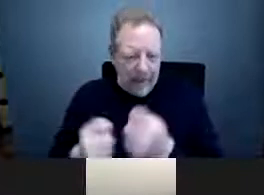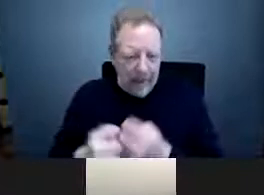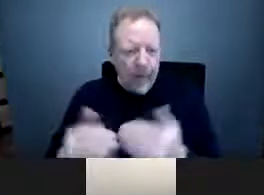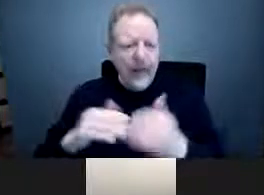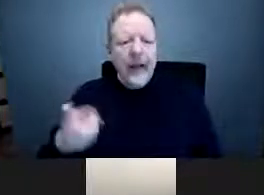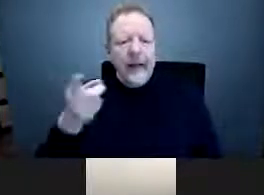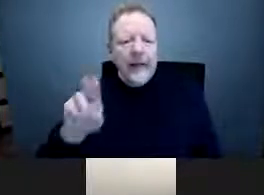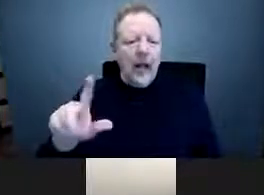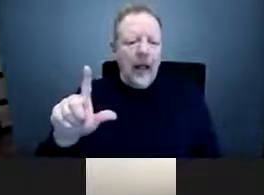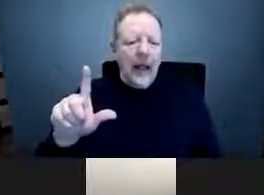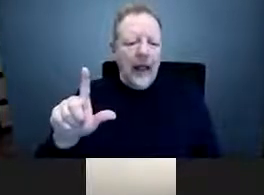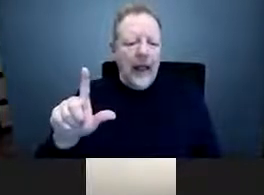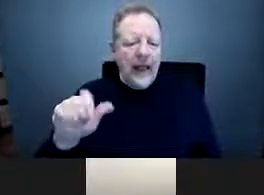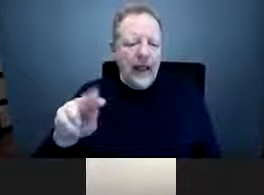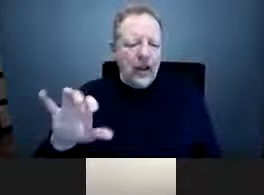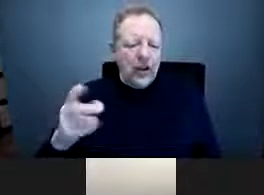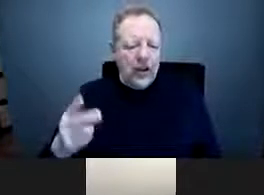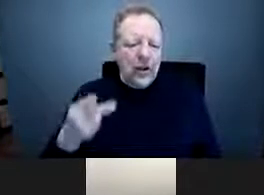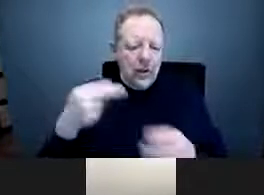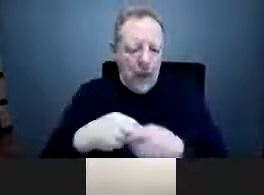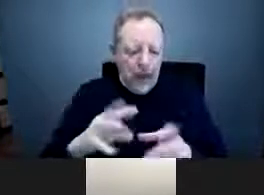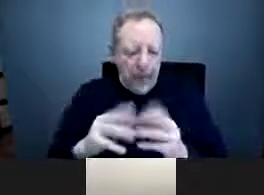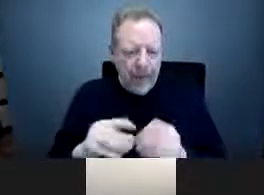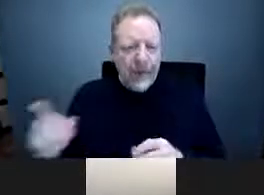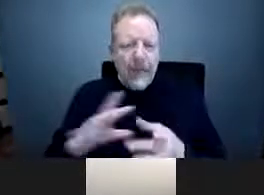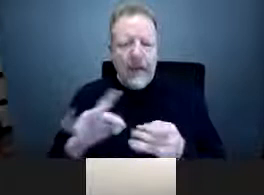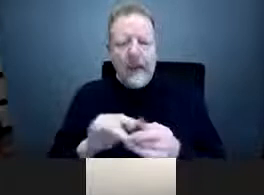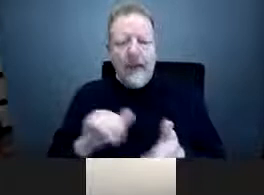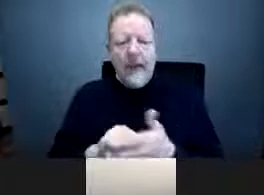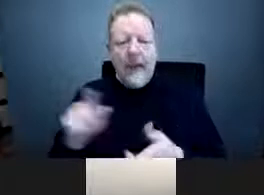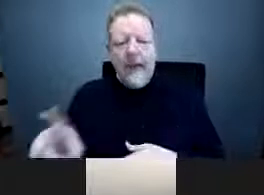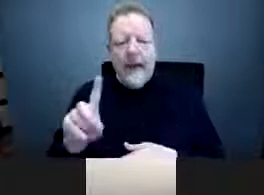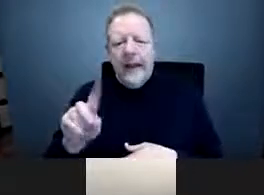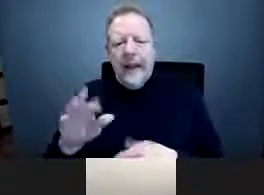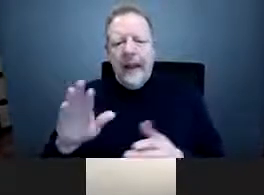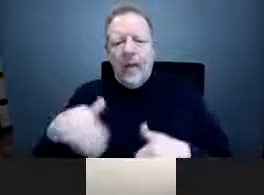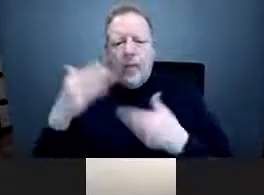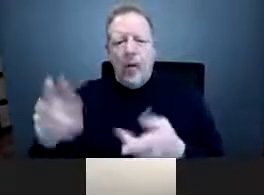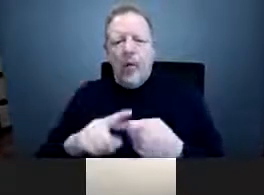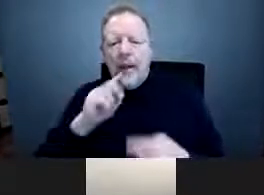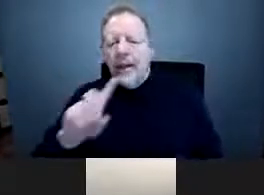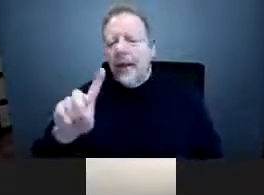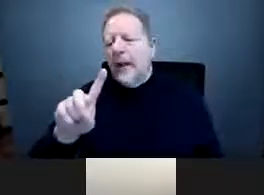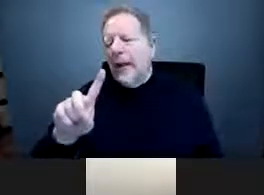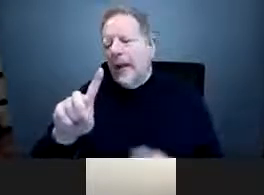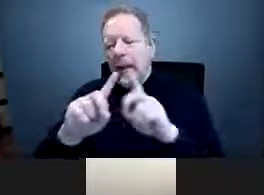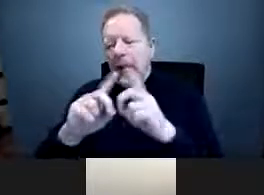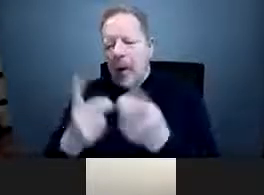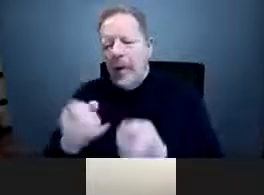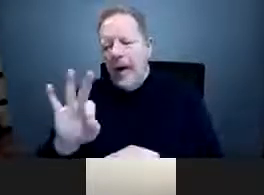also joined the meeting. They mentioned that they had sent a proposal to the Department of Labor, and they had